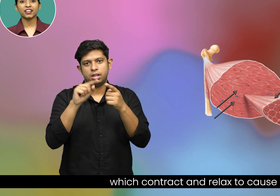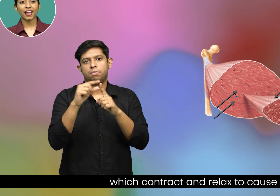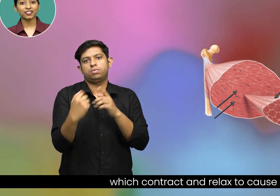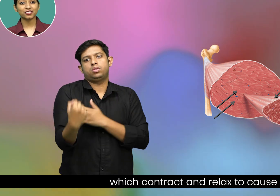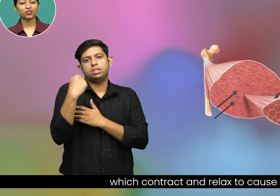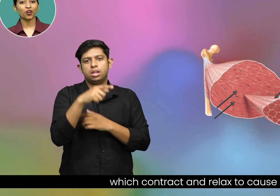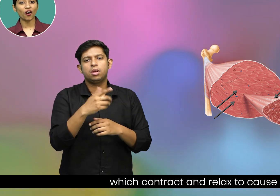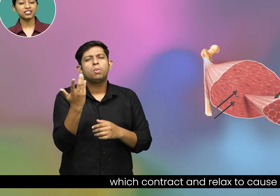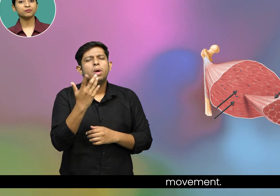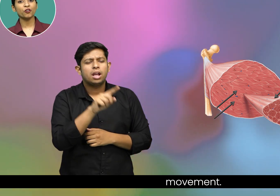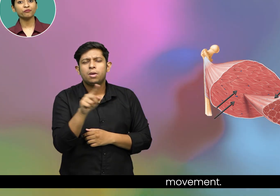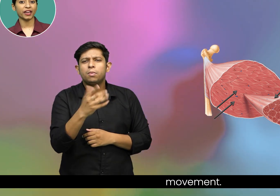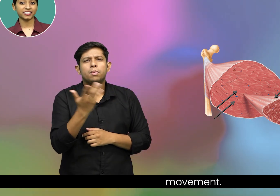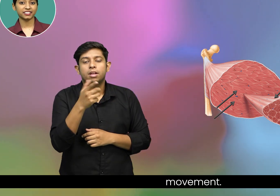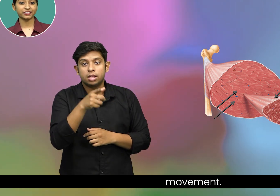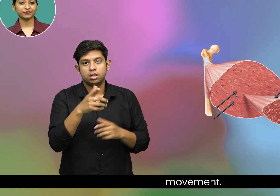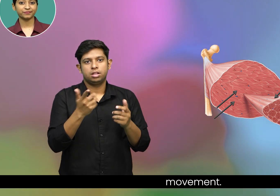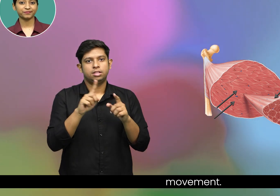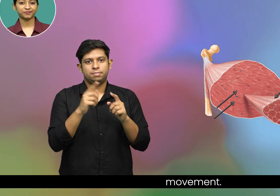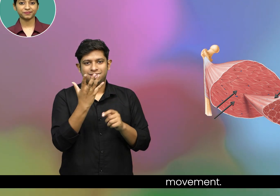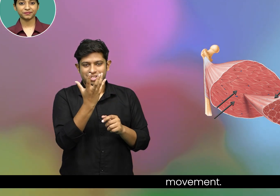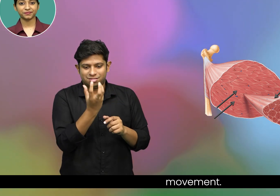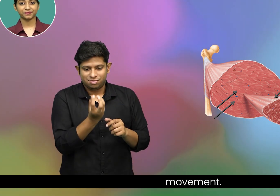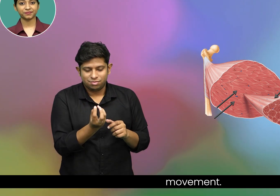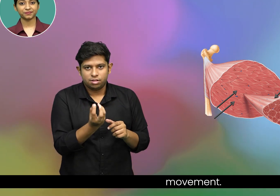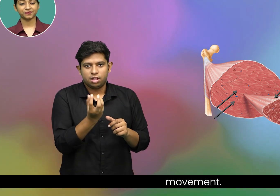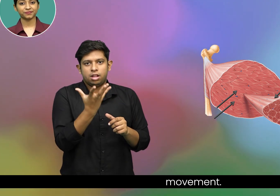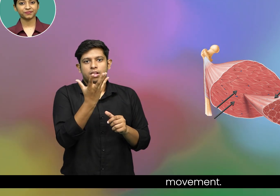and relax to cause movement.